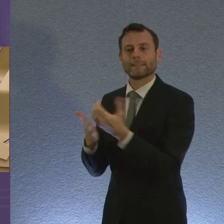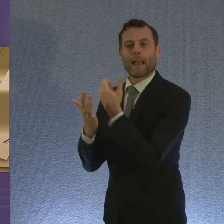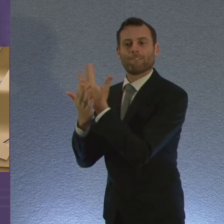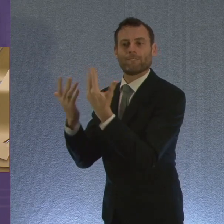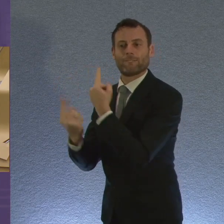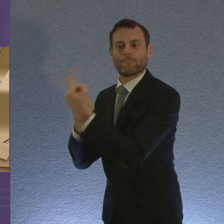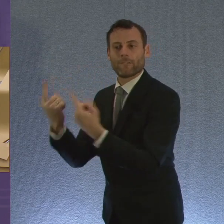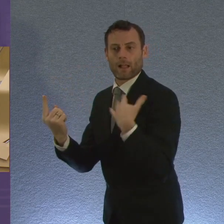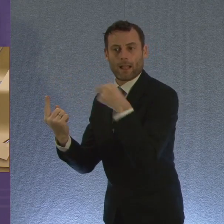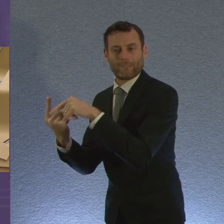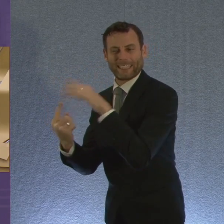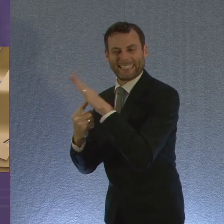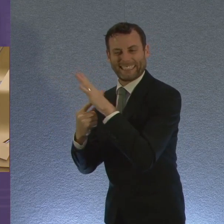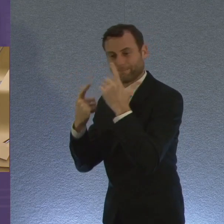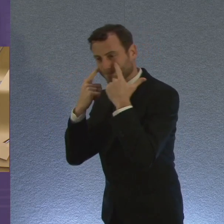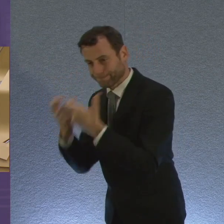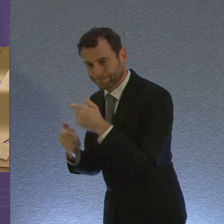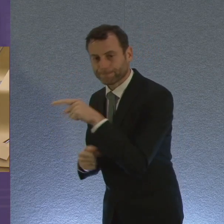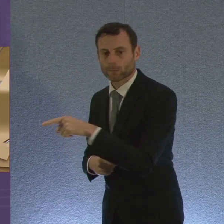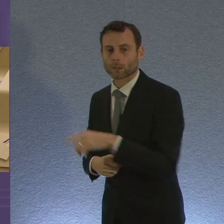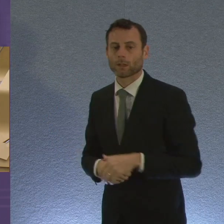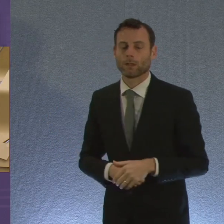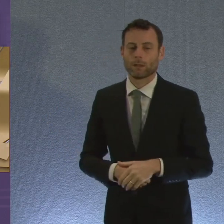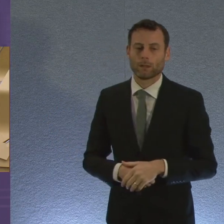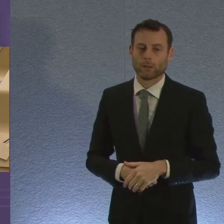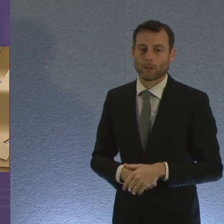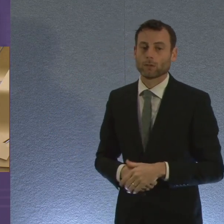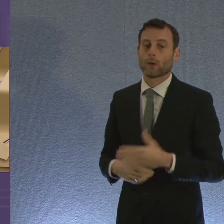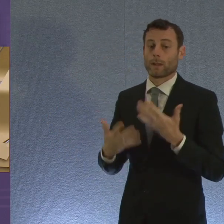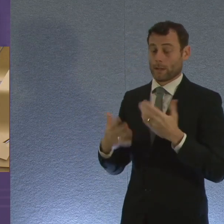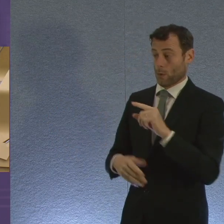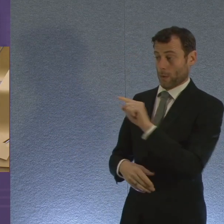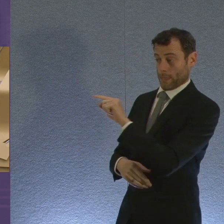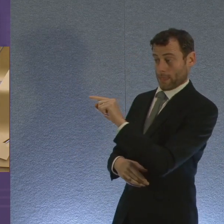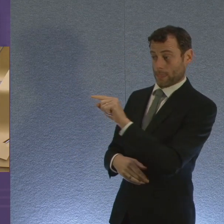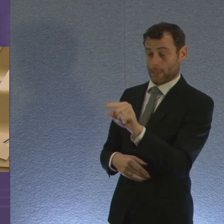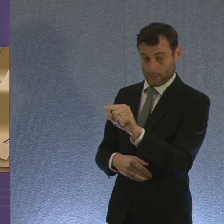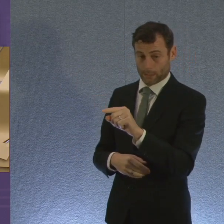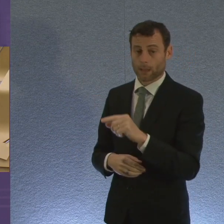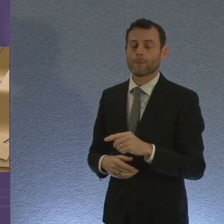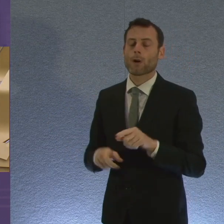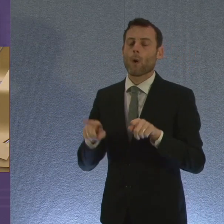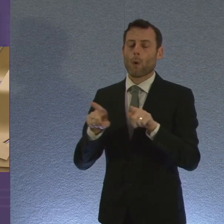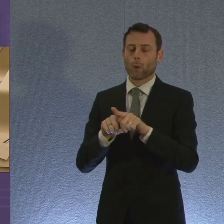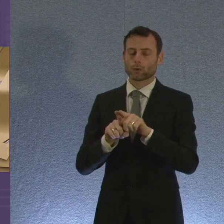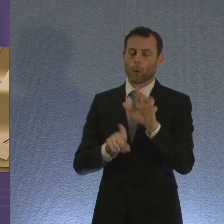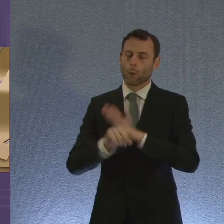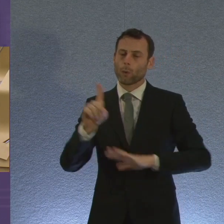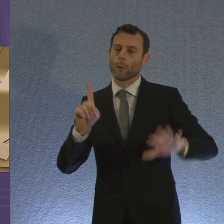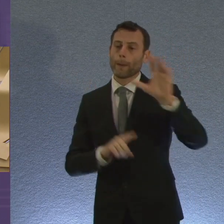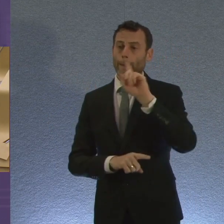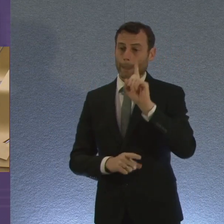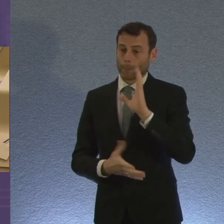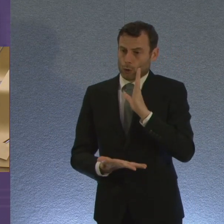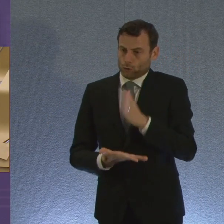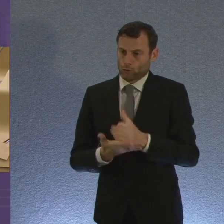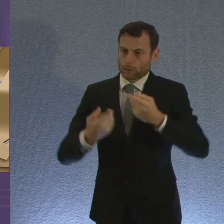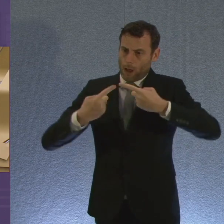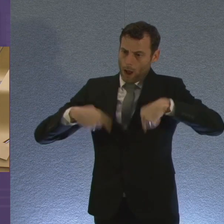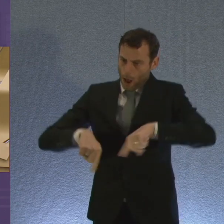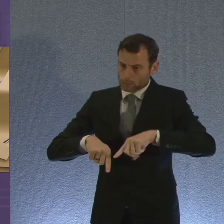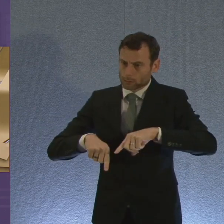of our parties, but as the men and women entrusted by the people of Scotland to make their laws, supported by all those with whom we work. And I want to pay